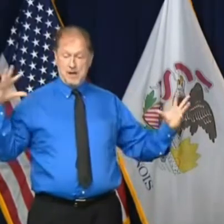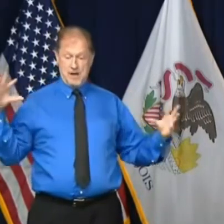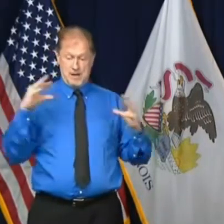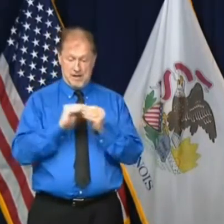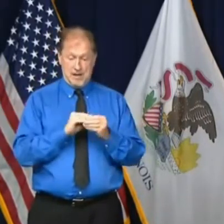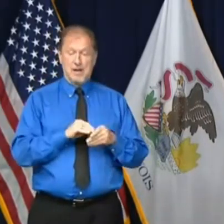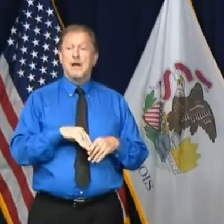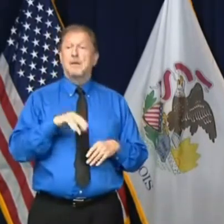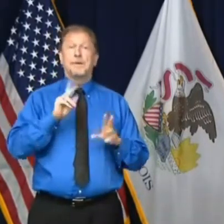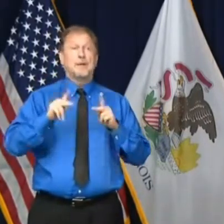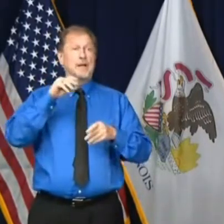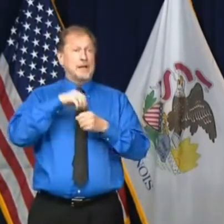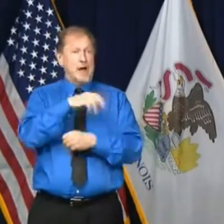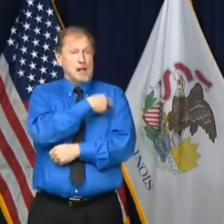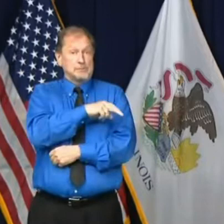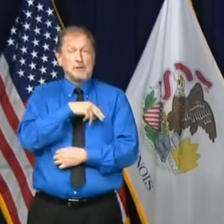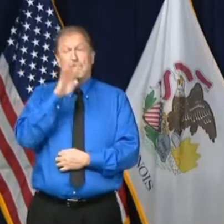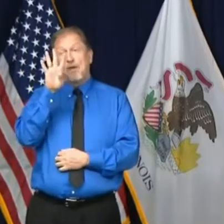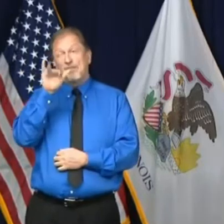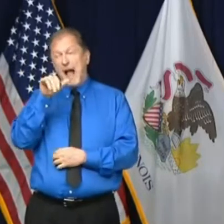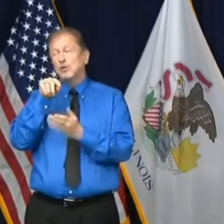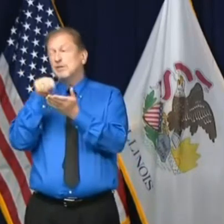4,493 Illinoisans in the hospital,